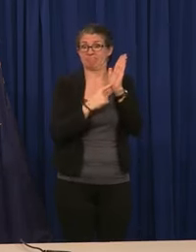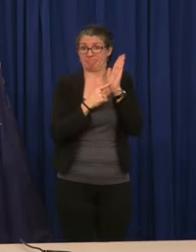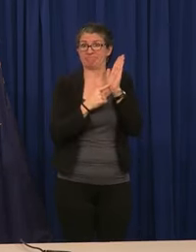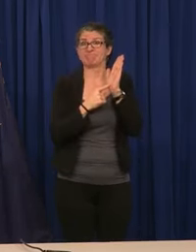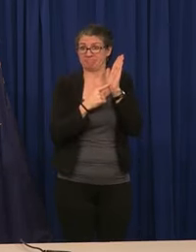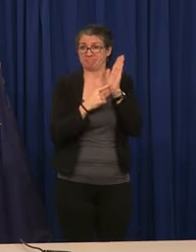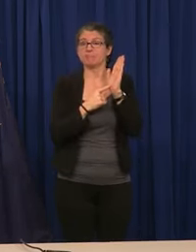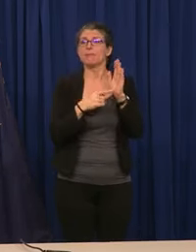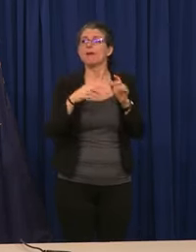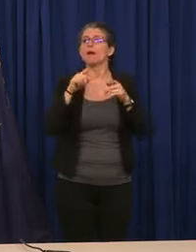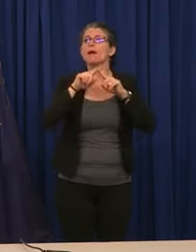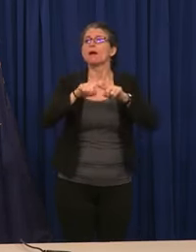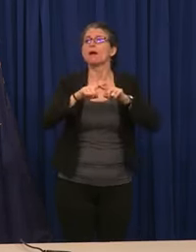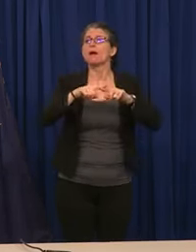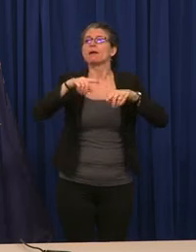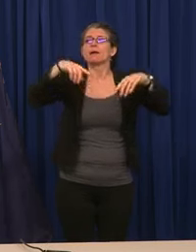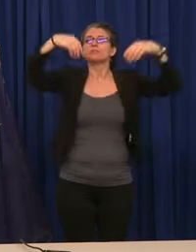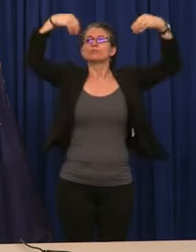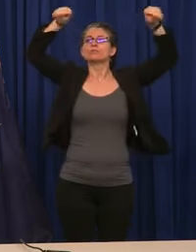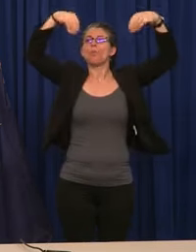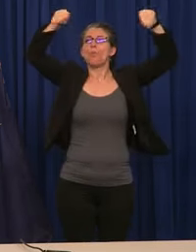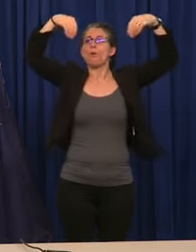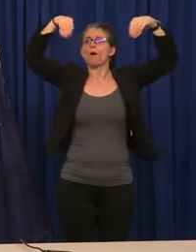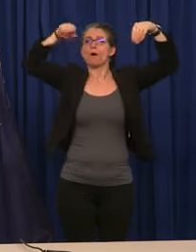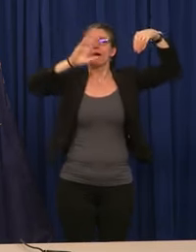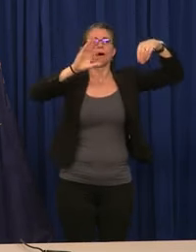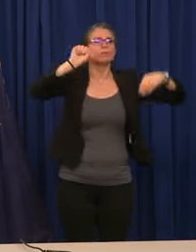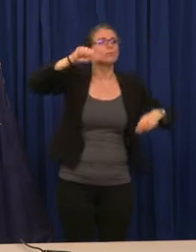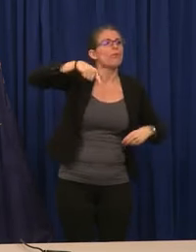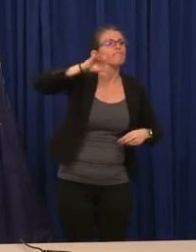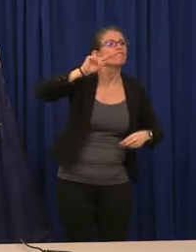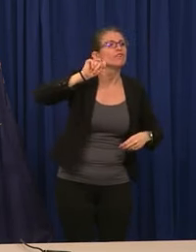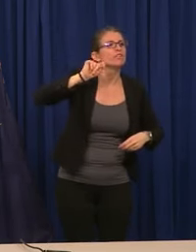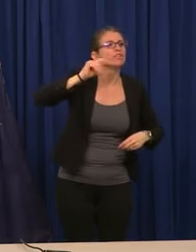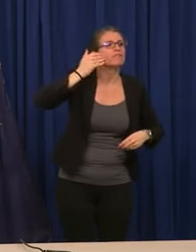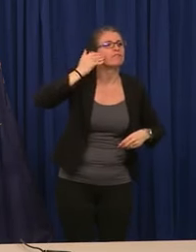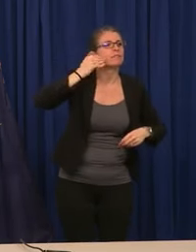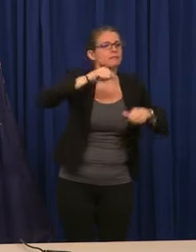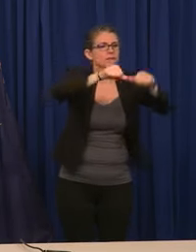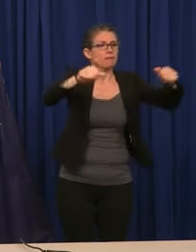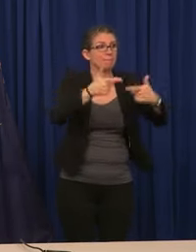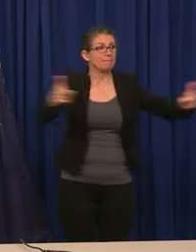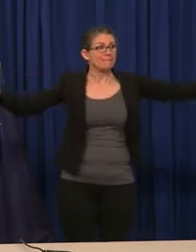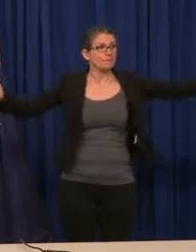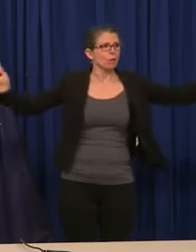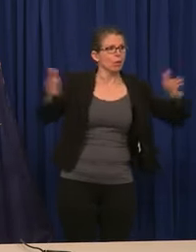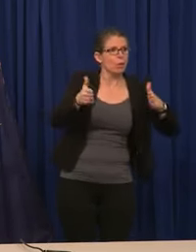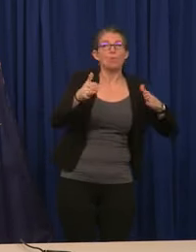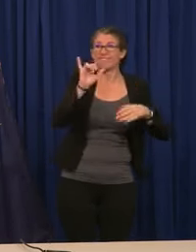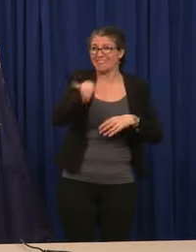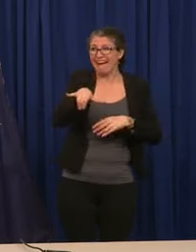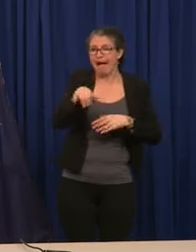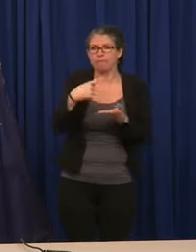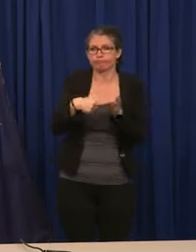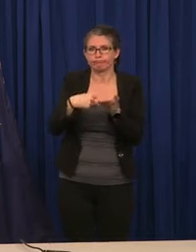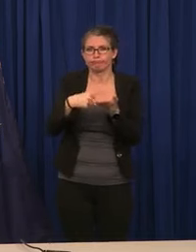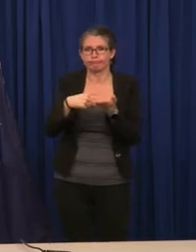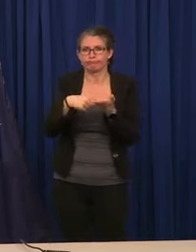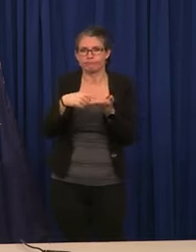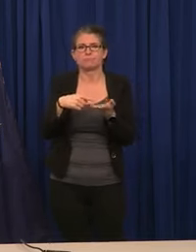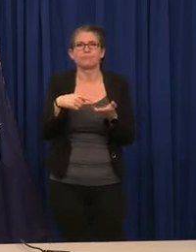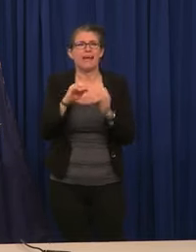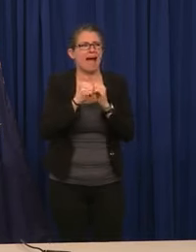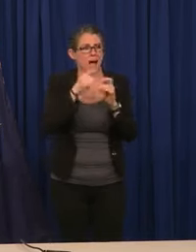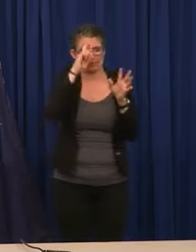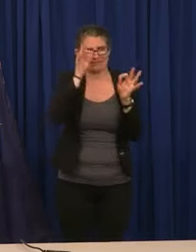density. The initial executive order had one standard, but the most recent one has multiple standards